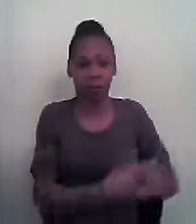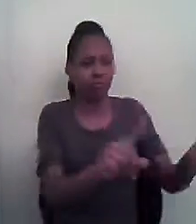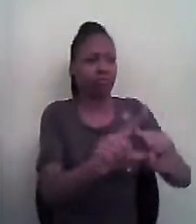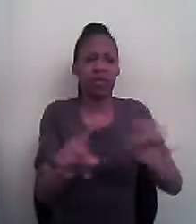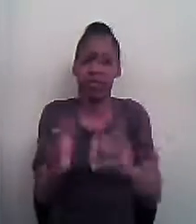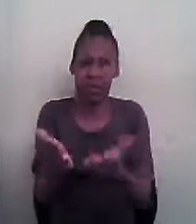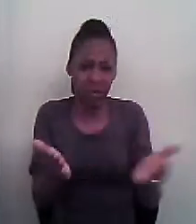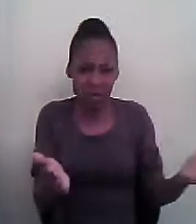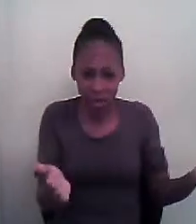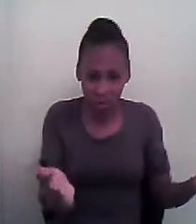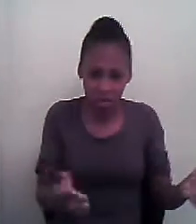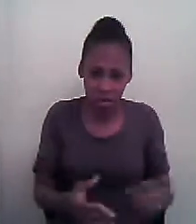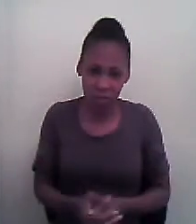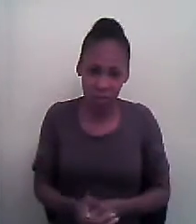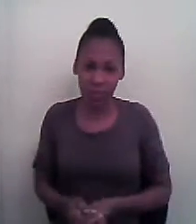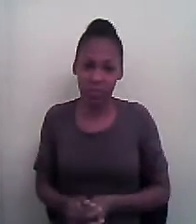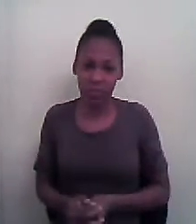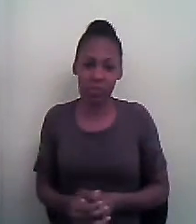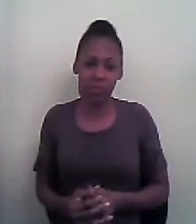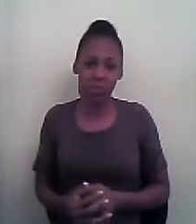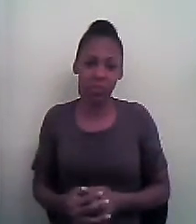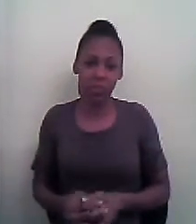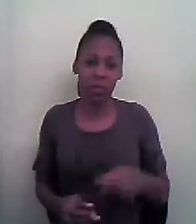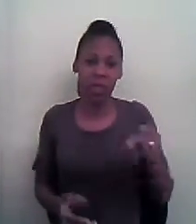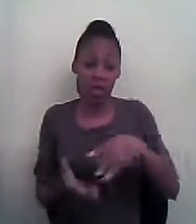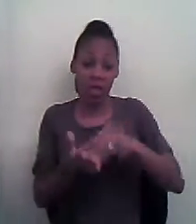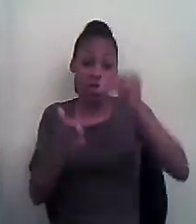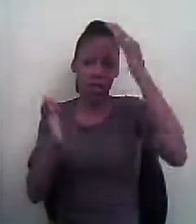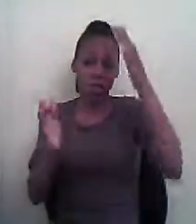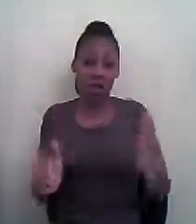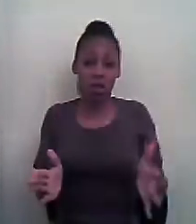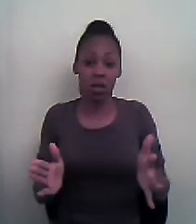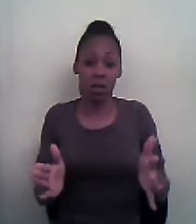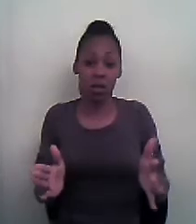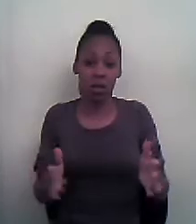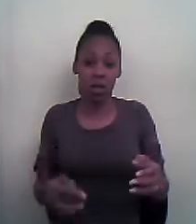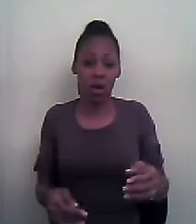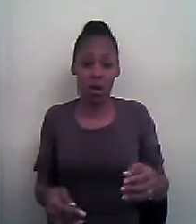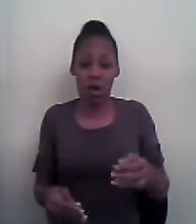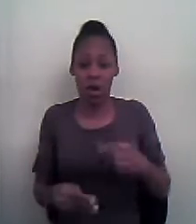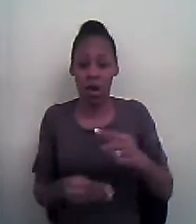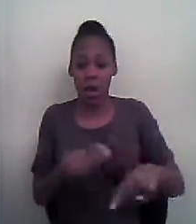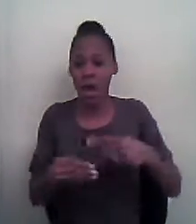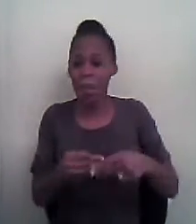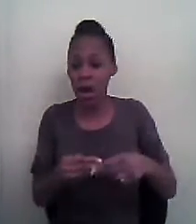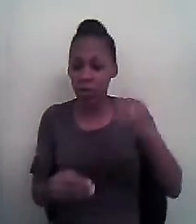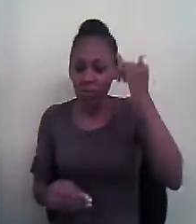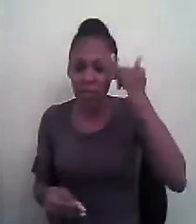more in depth about the theory, Erickson's theory. They learned how psychologists write, how psychologists